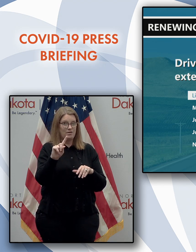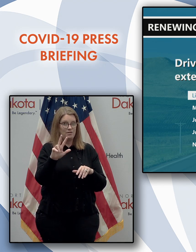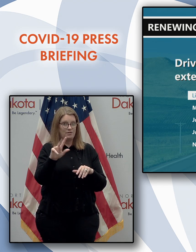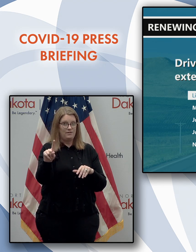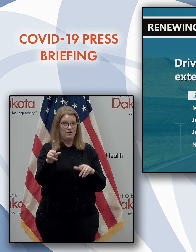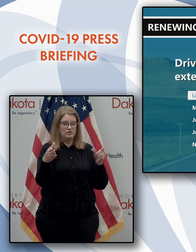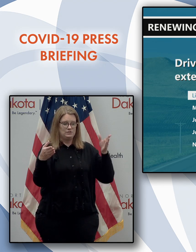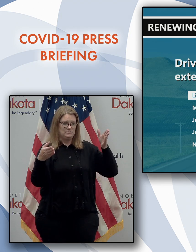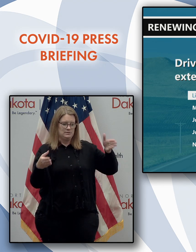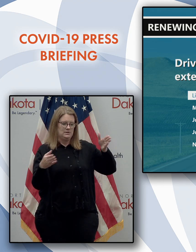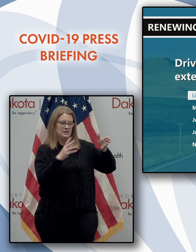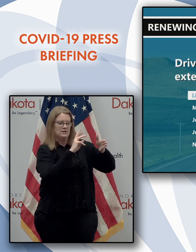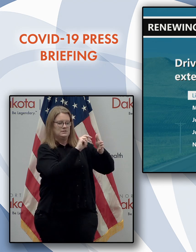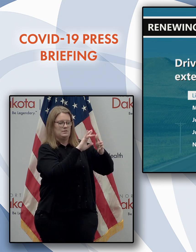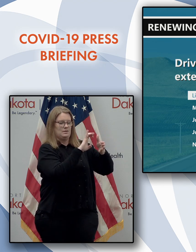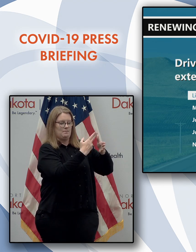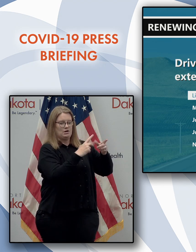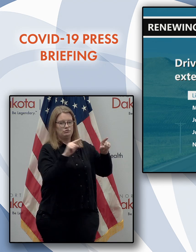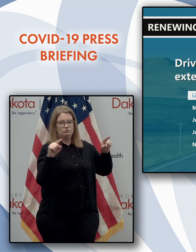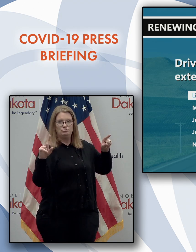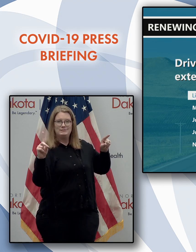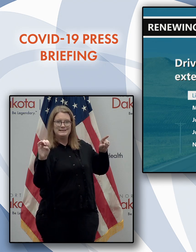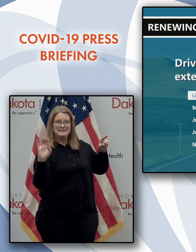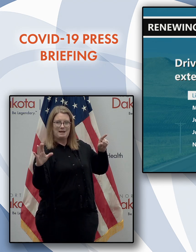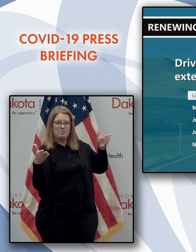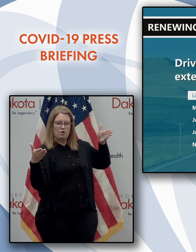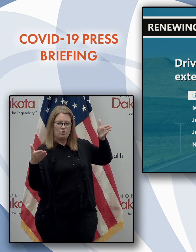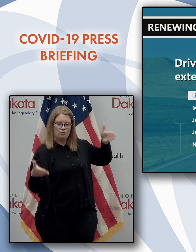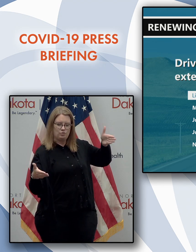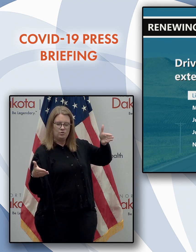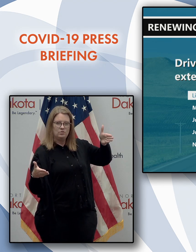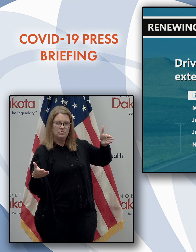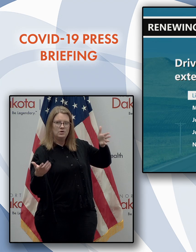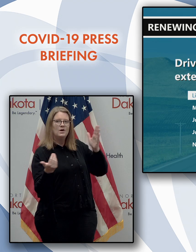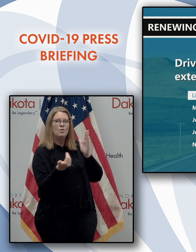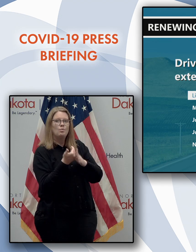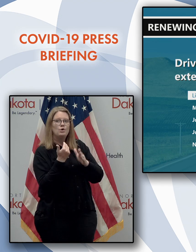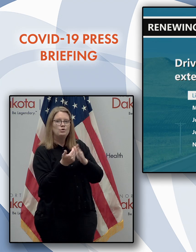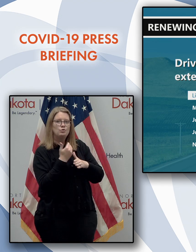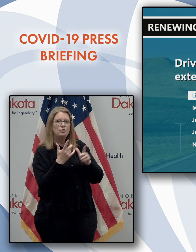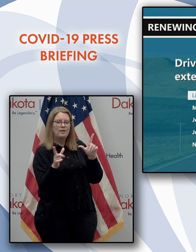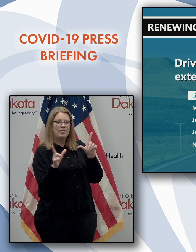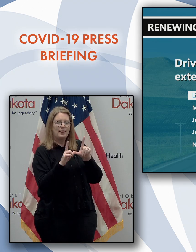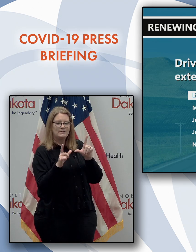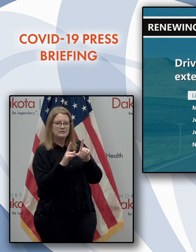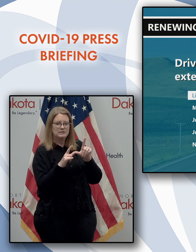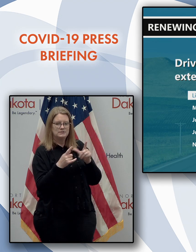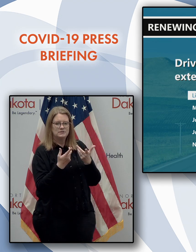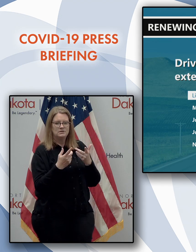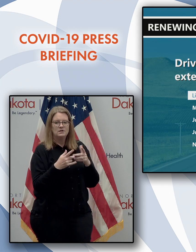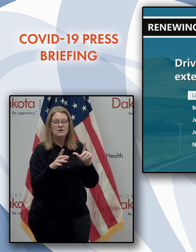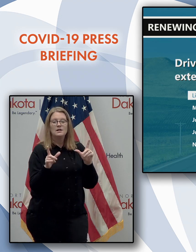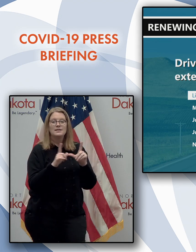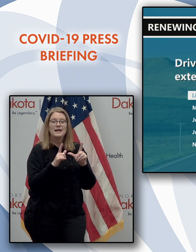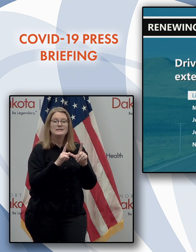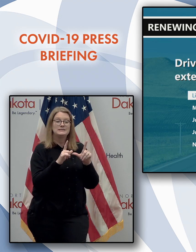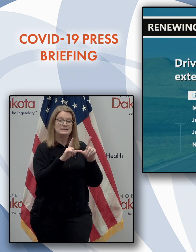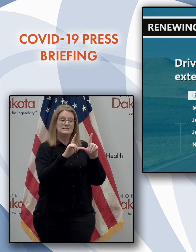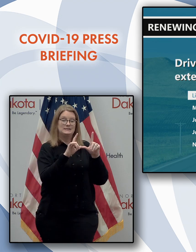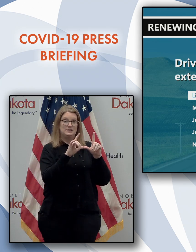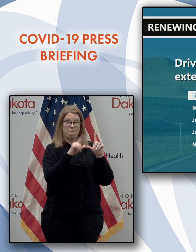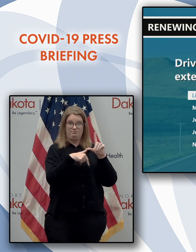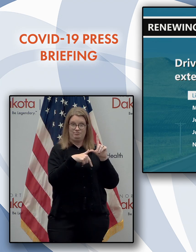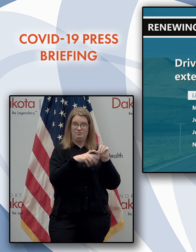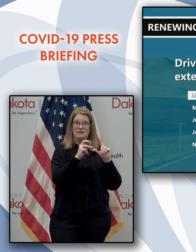you're in this 10-month window, please renew your license according to the following schedule. Licenses which expired